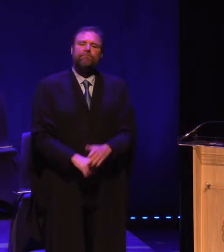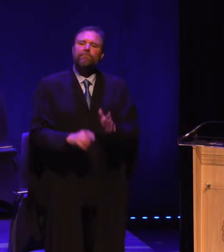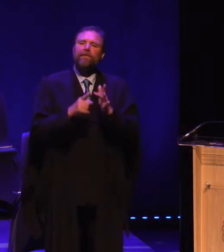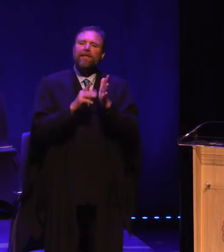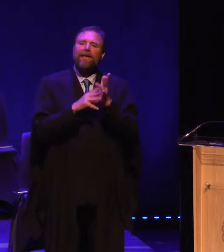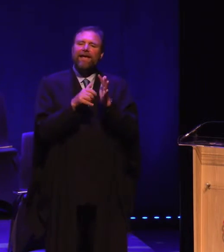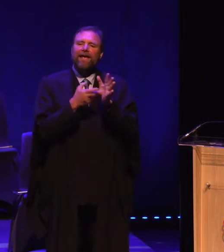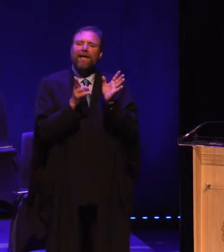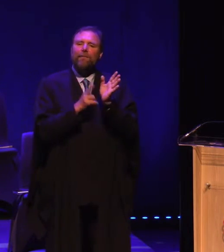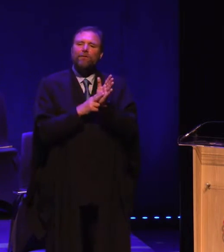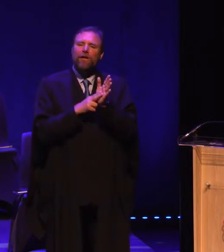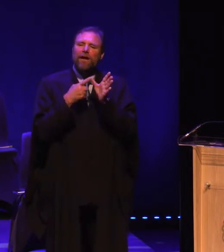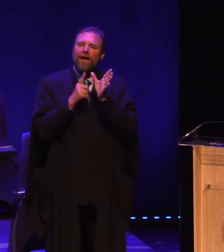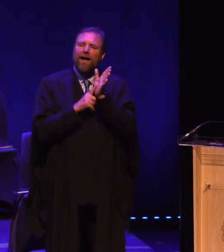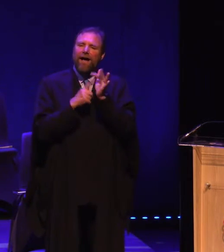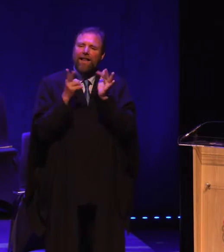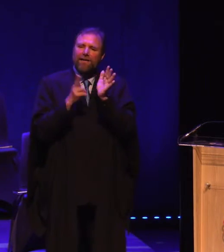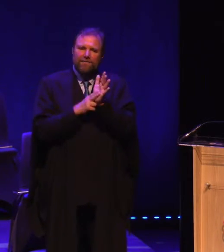Imogen Lee Allen.